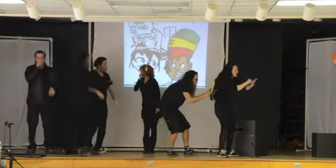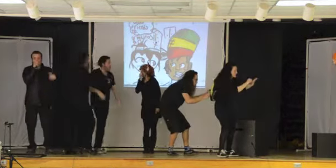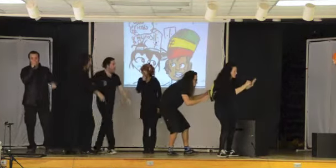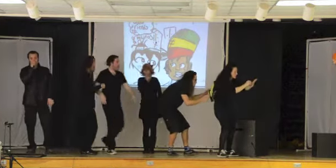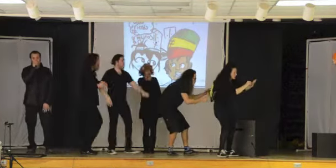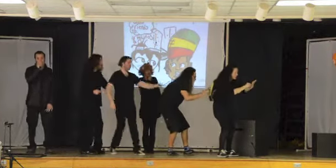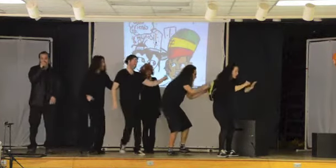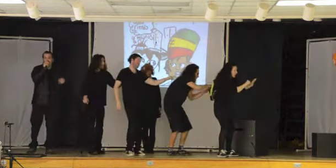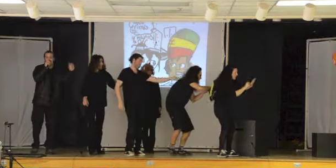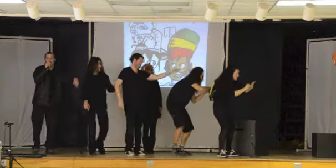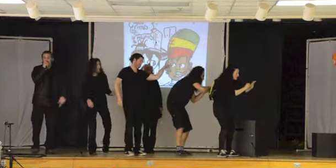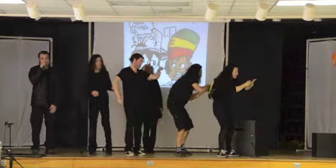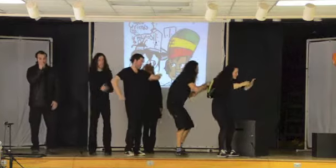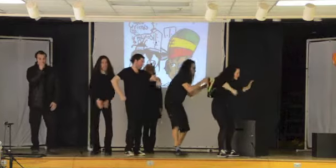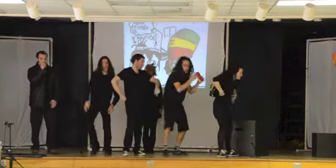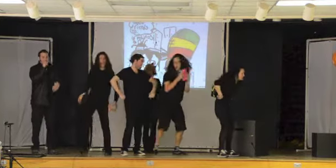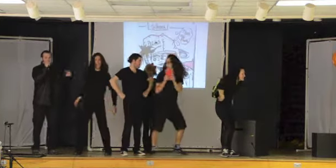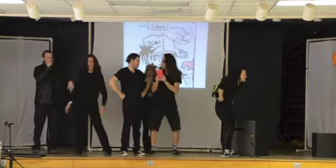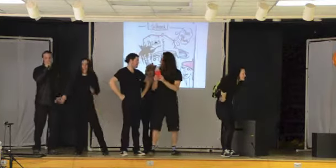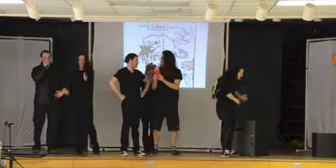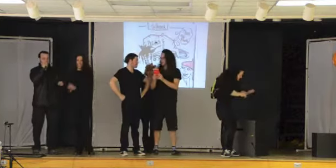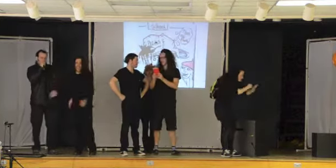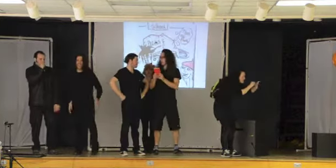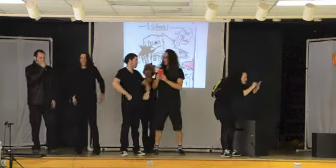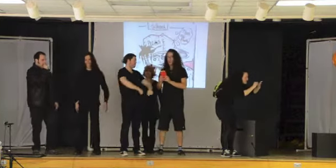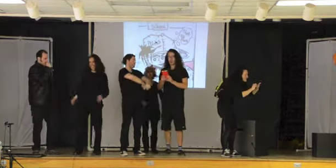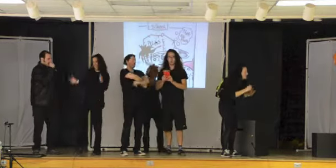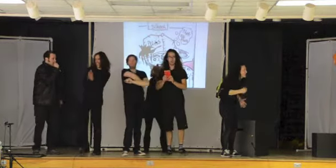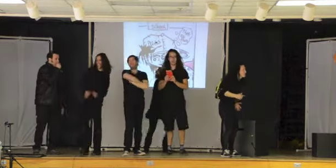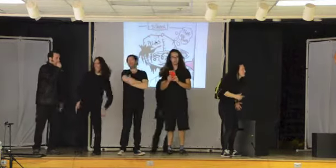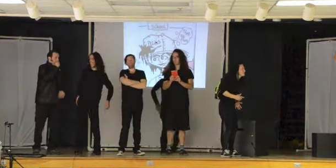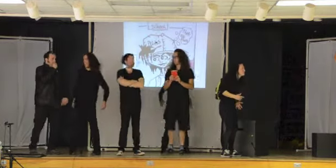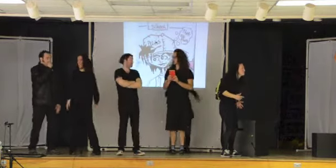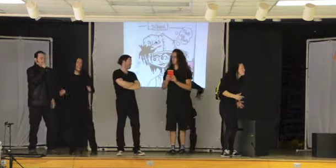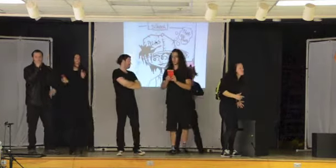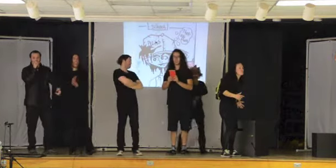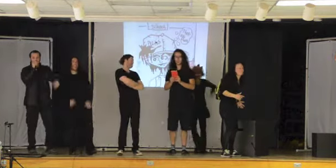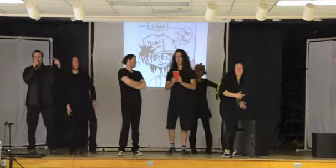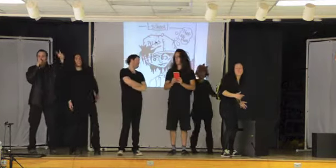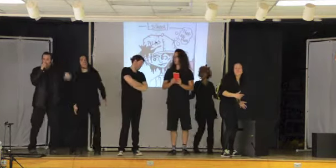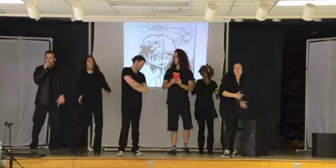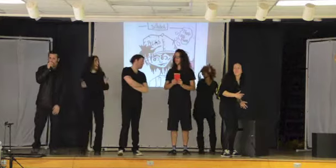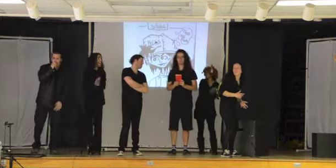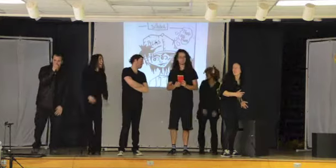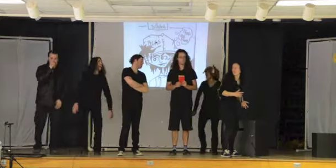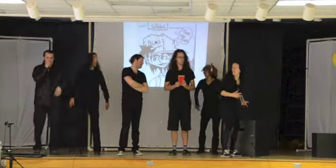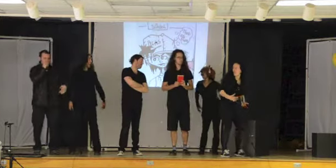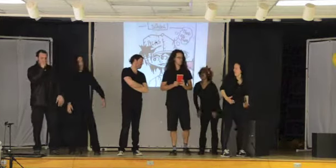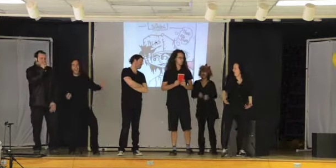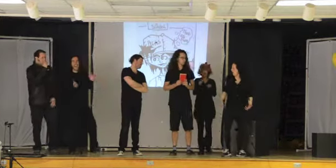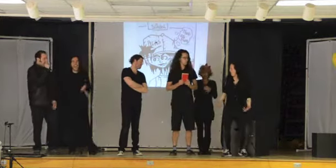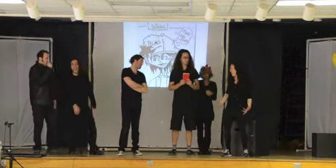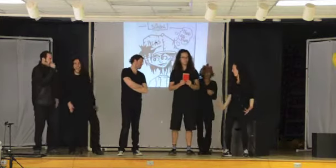Let me tell you friends, there are always thieves. So many sneaky sneaky thieves in this world. Let me tell you friends, there are always thieves.